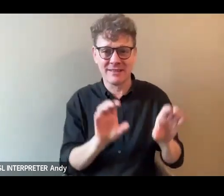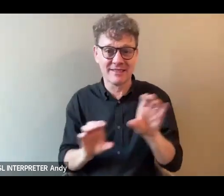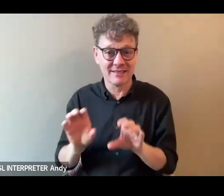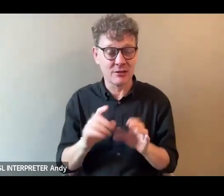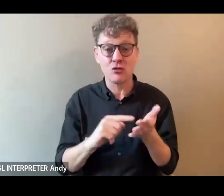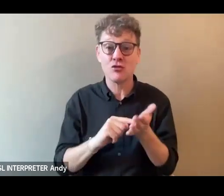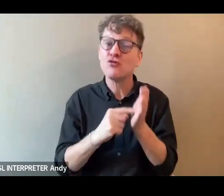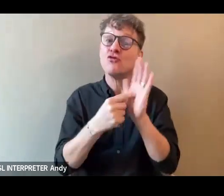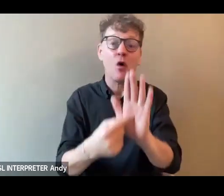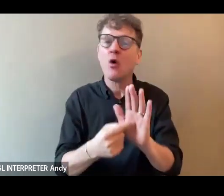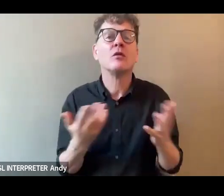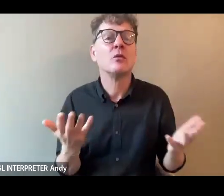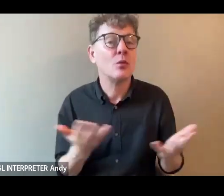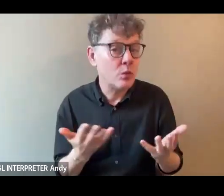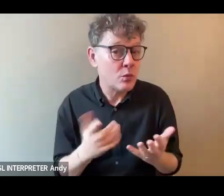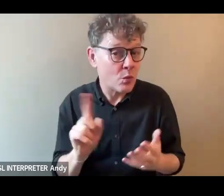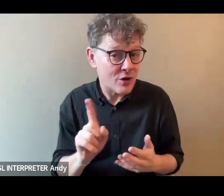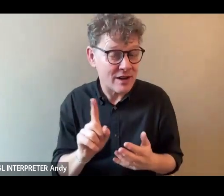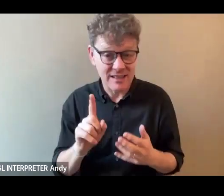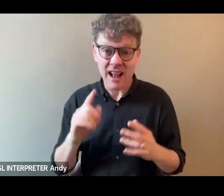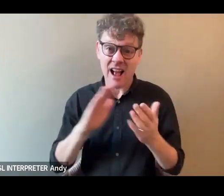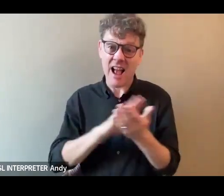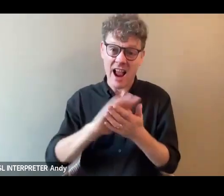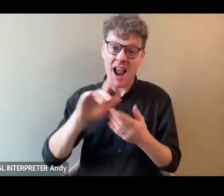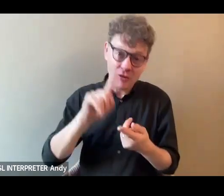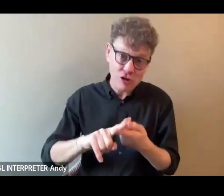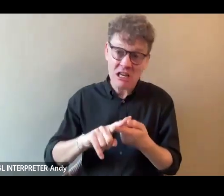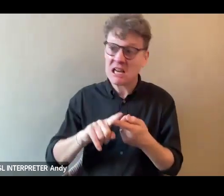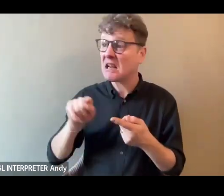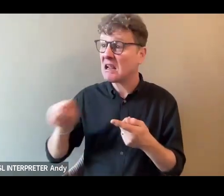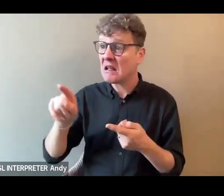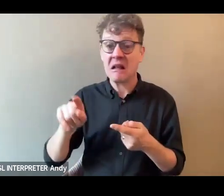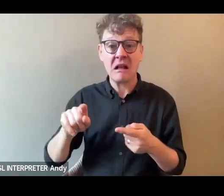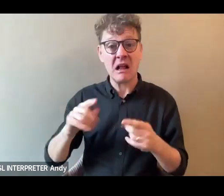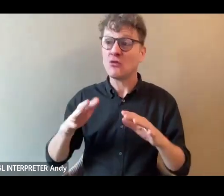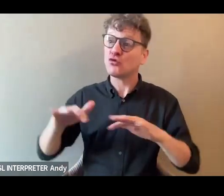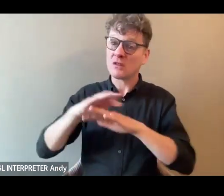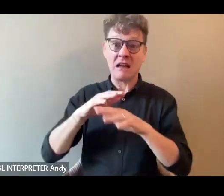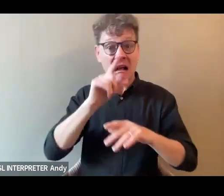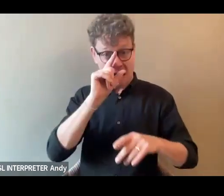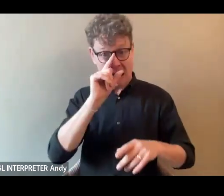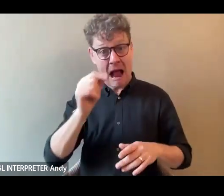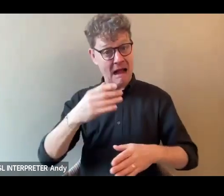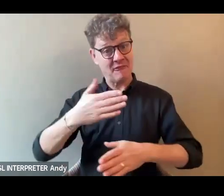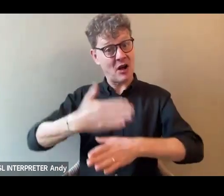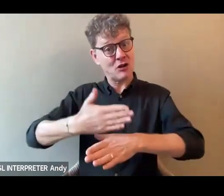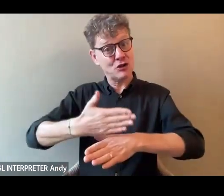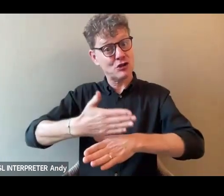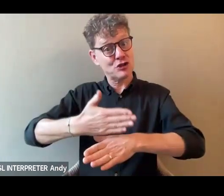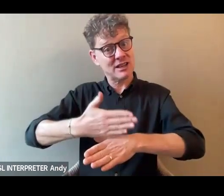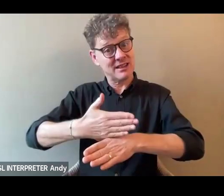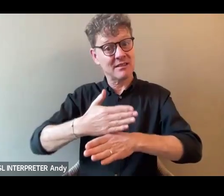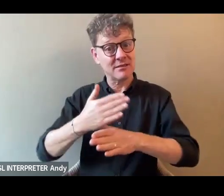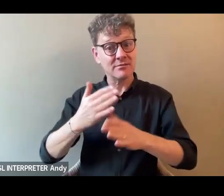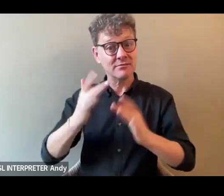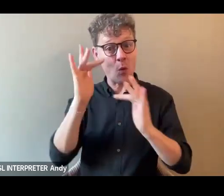of the economy, including most of higher education, could function at least reasonably effectively entirely